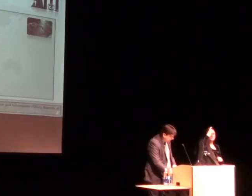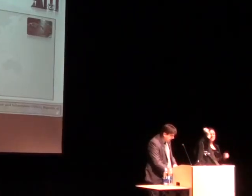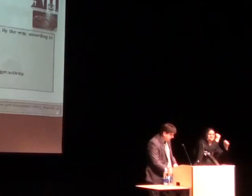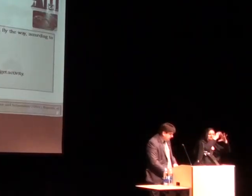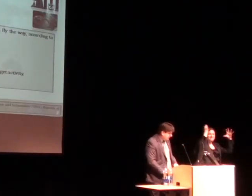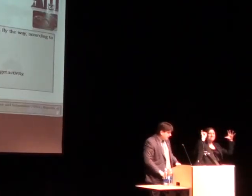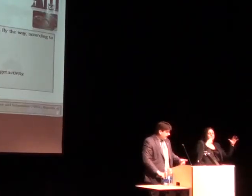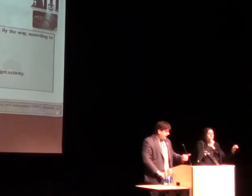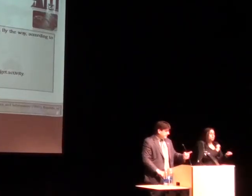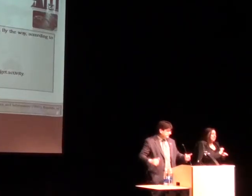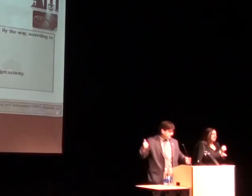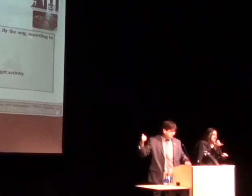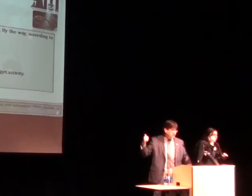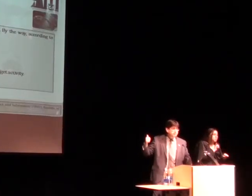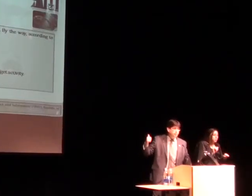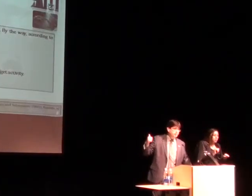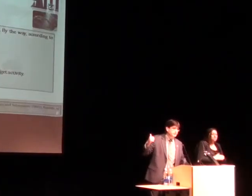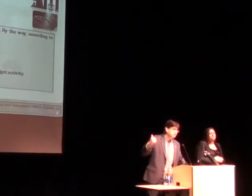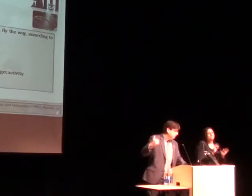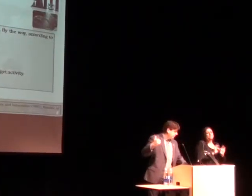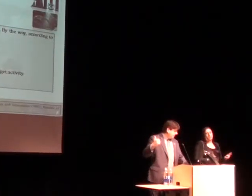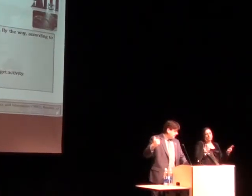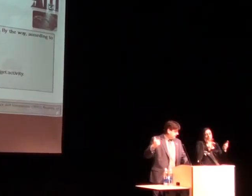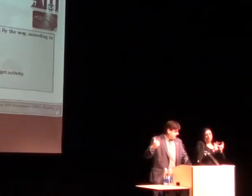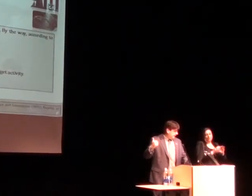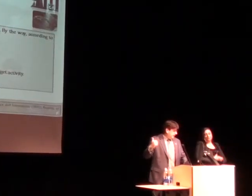and the reality. And this is very important.